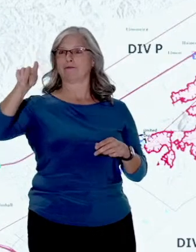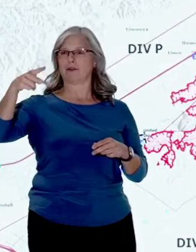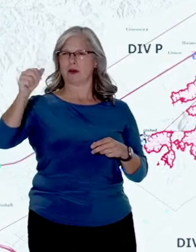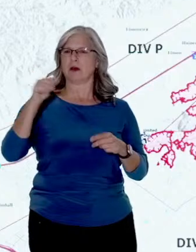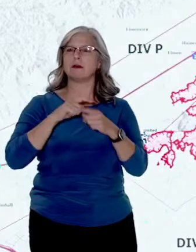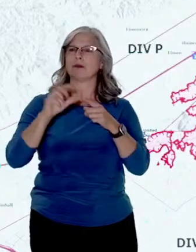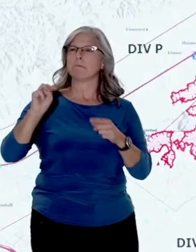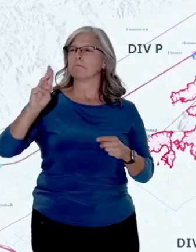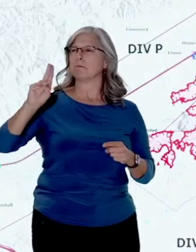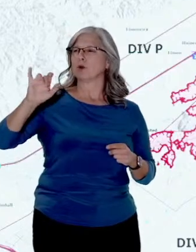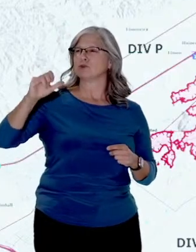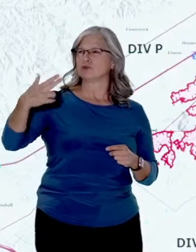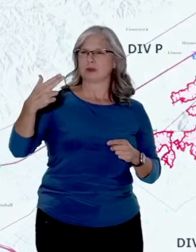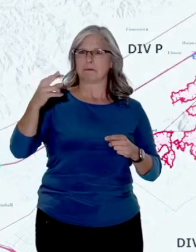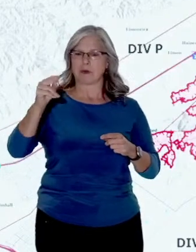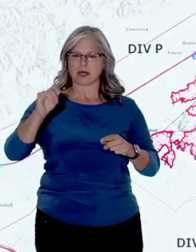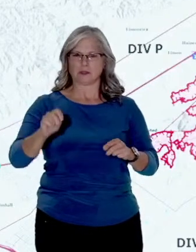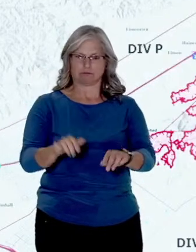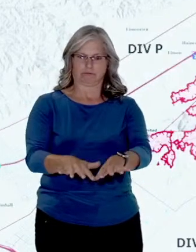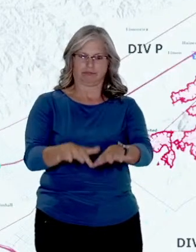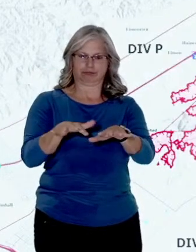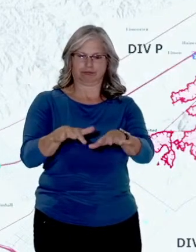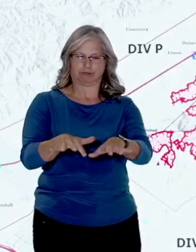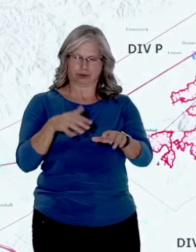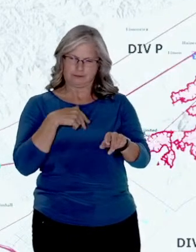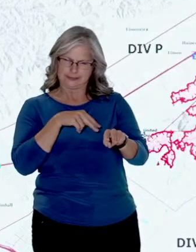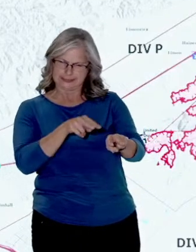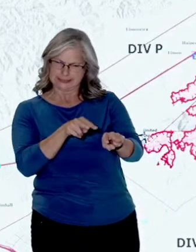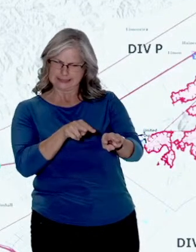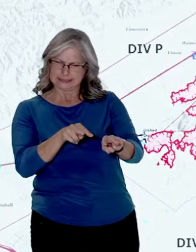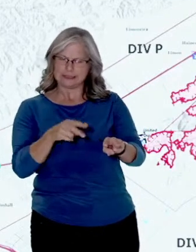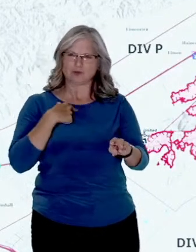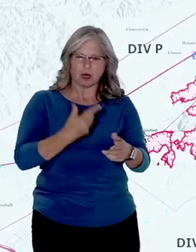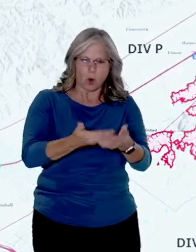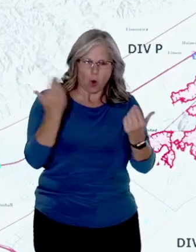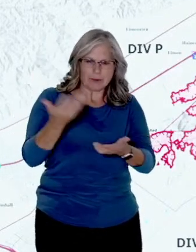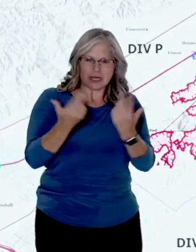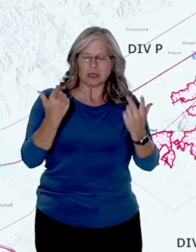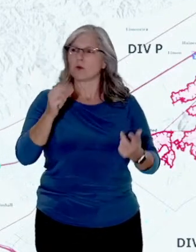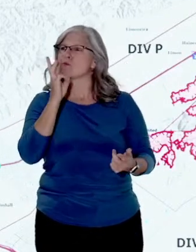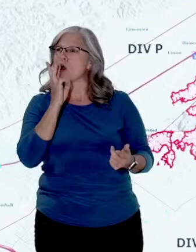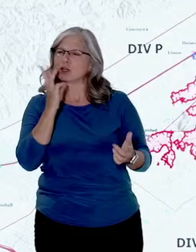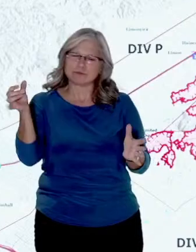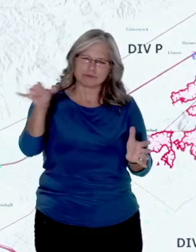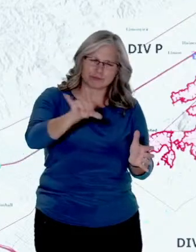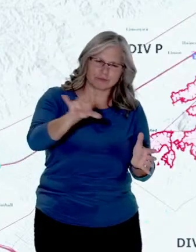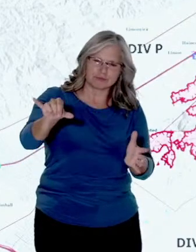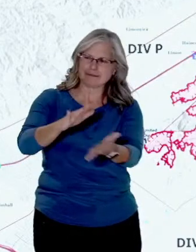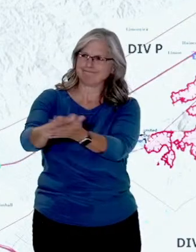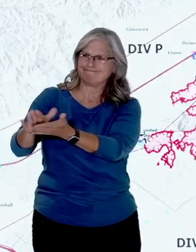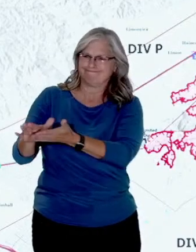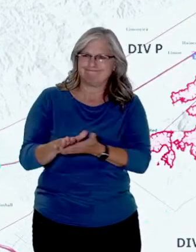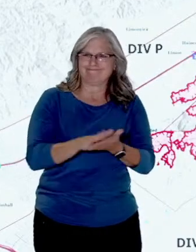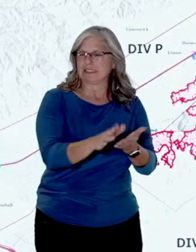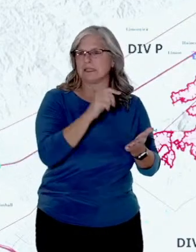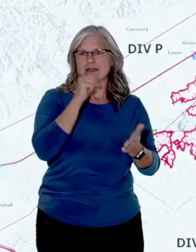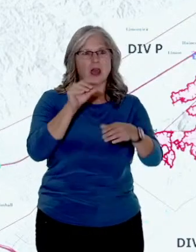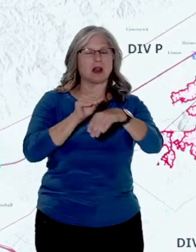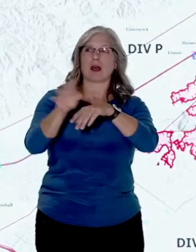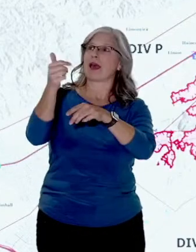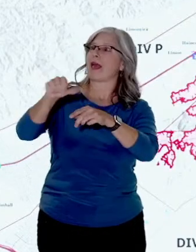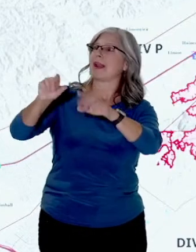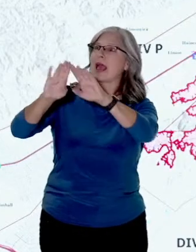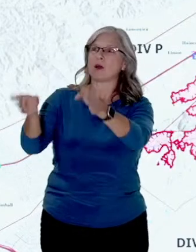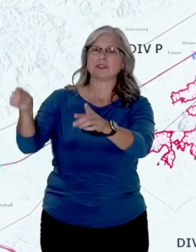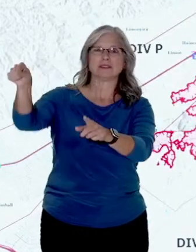That was the only copters we flew today, was kind of helping open up some of those mulch piles, get some water in there and kind of mop that up so it's not going to affect any houses or any of